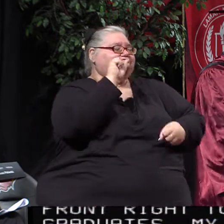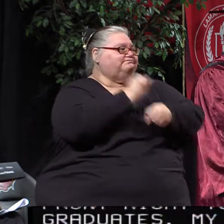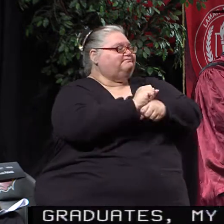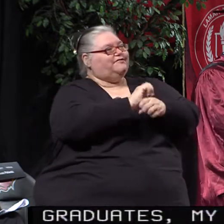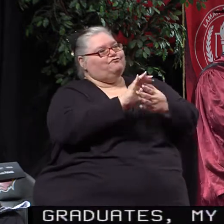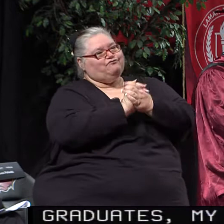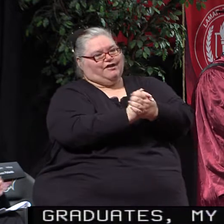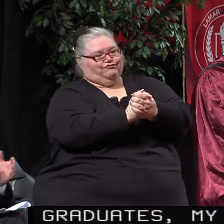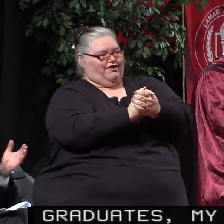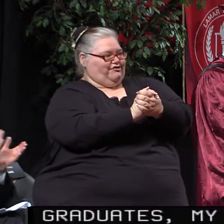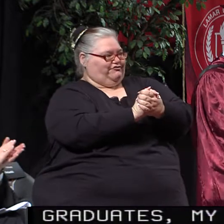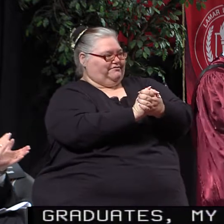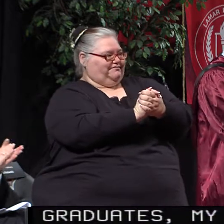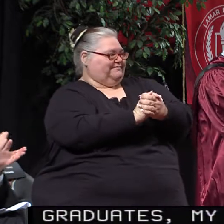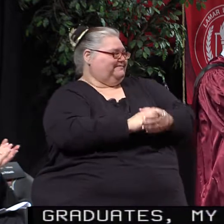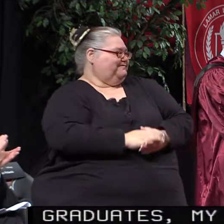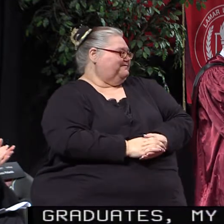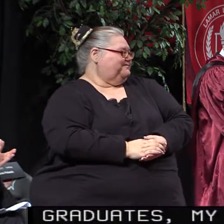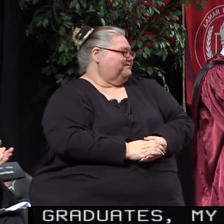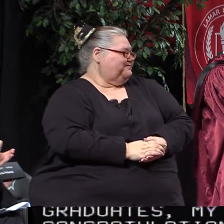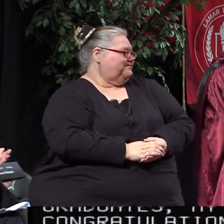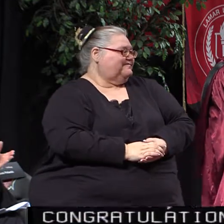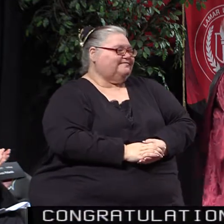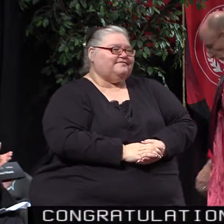congratulations. Please be seated.